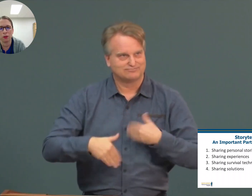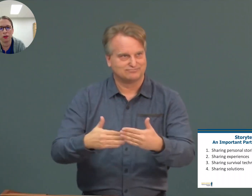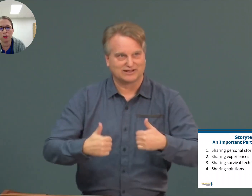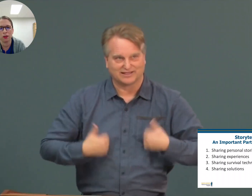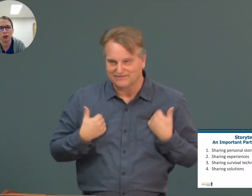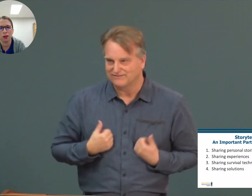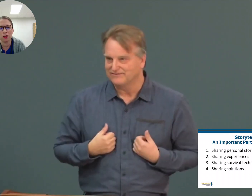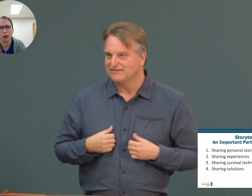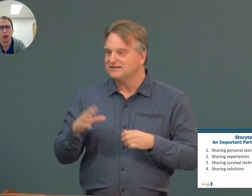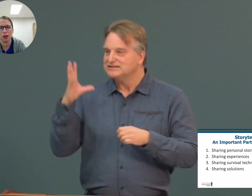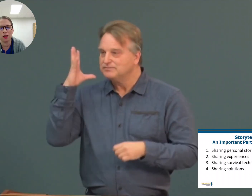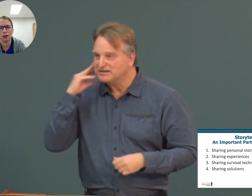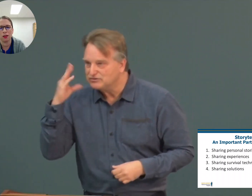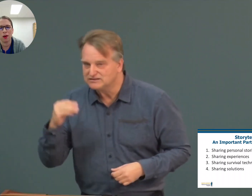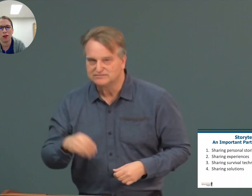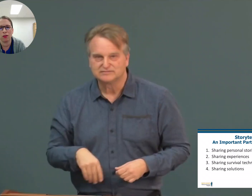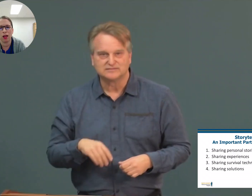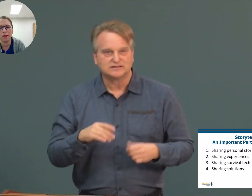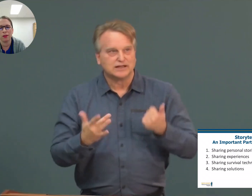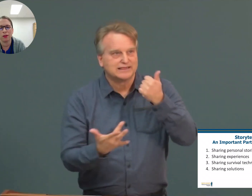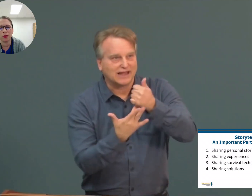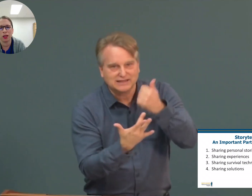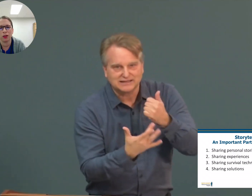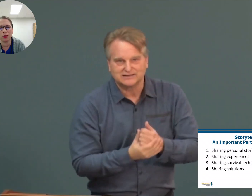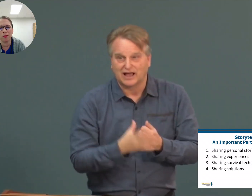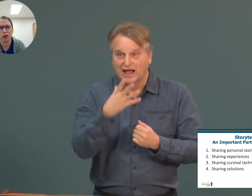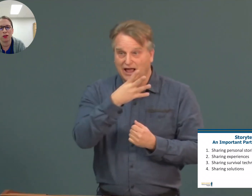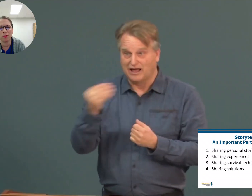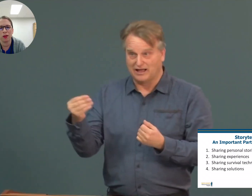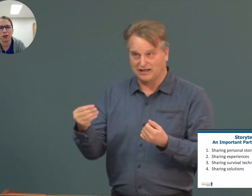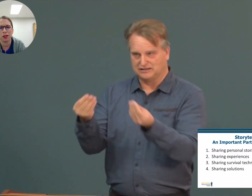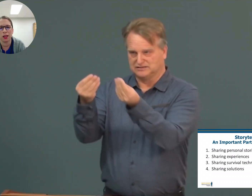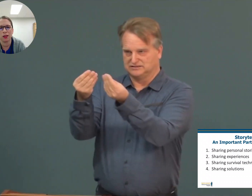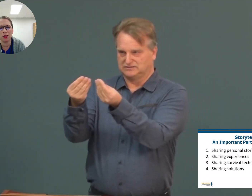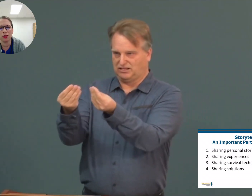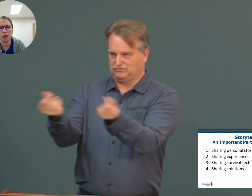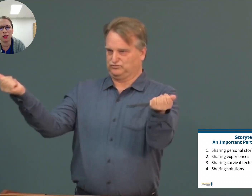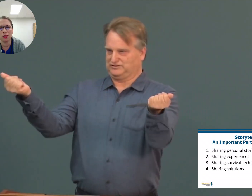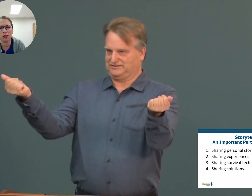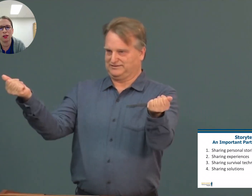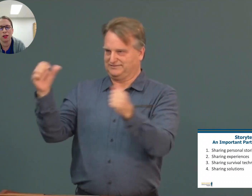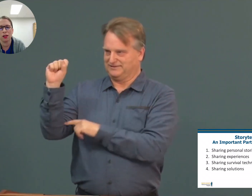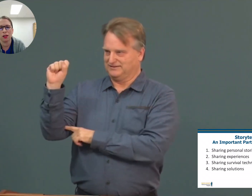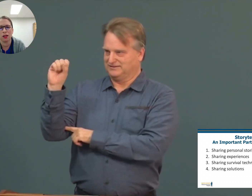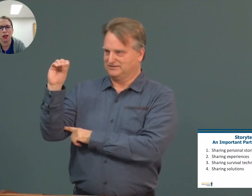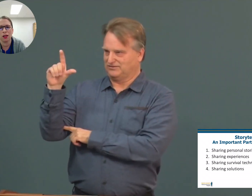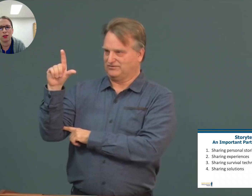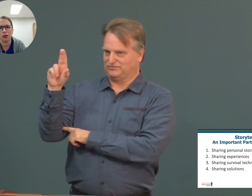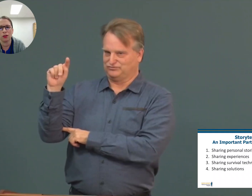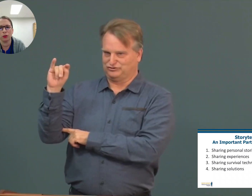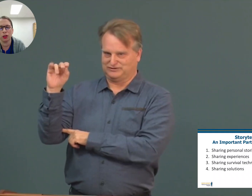stories about our lives so we can learn from each other about technologies and